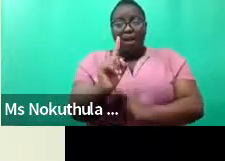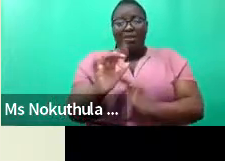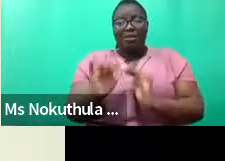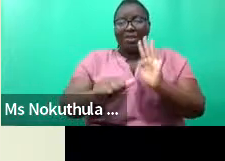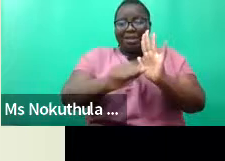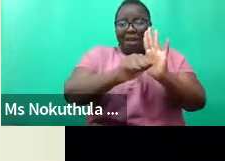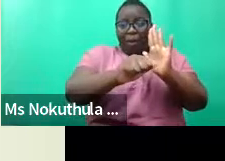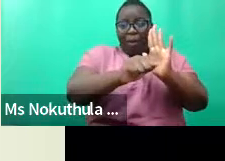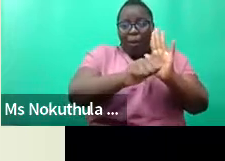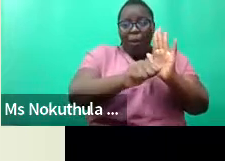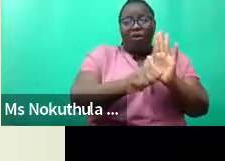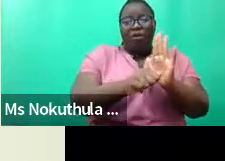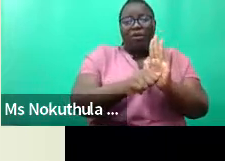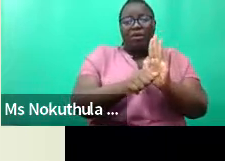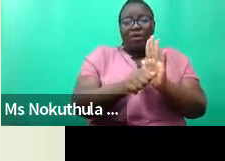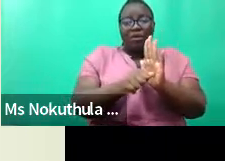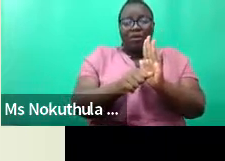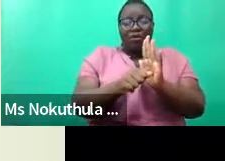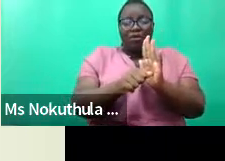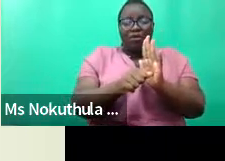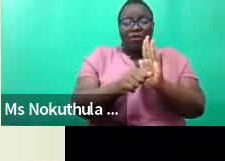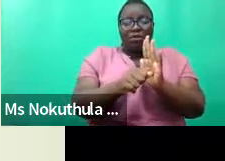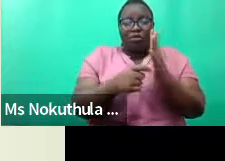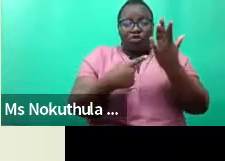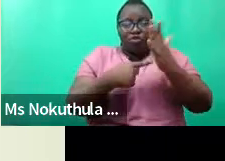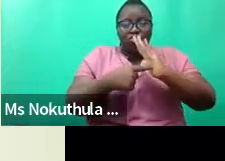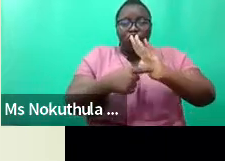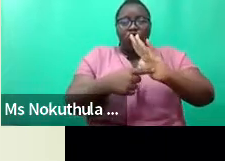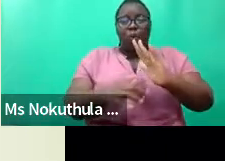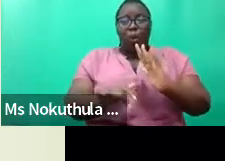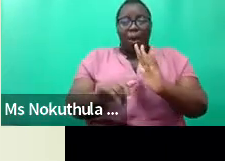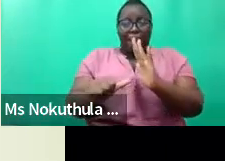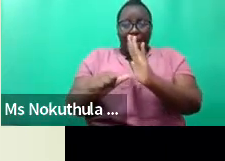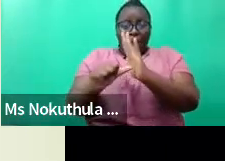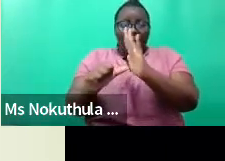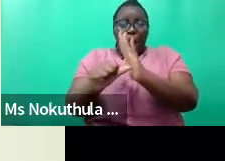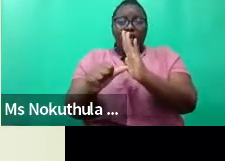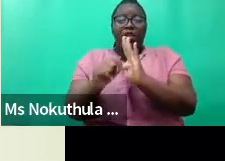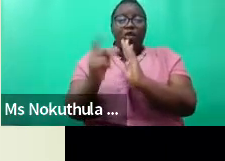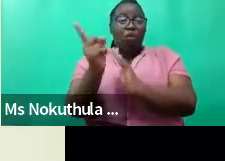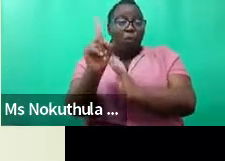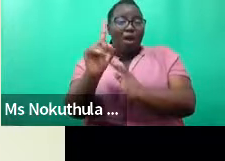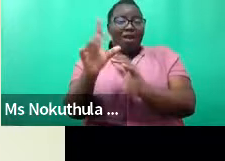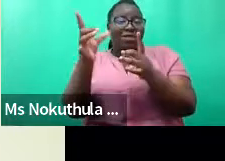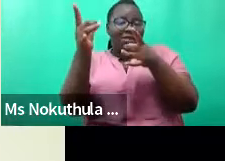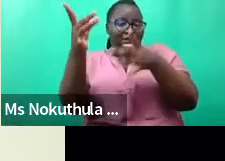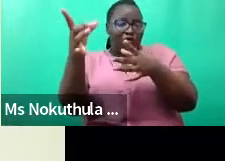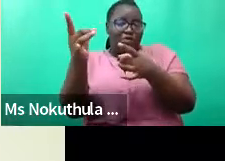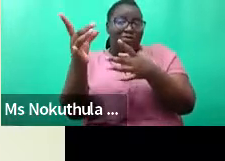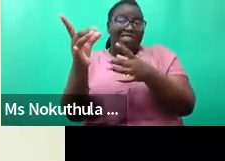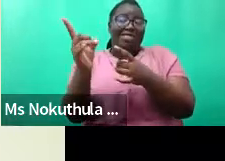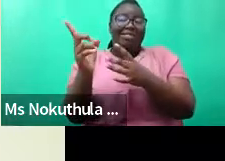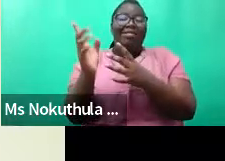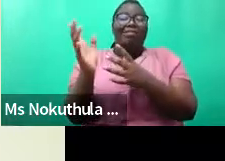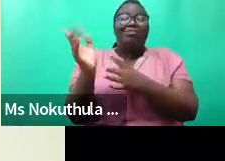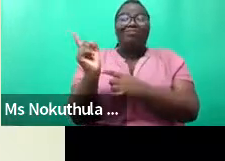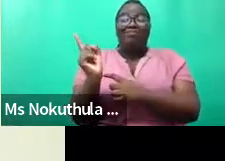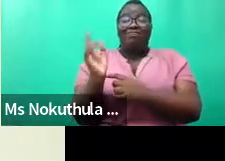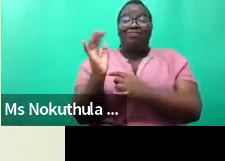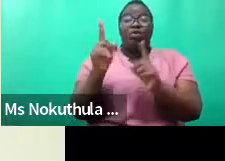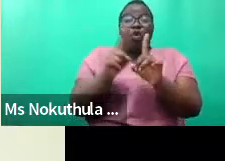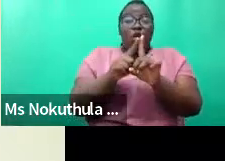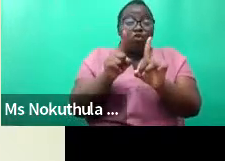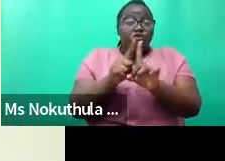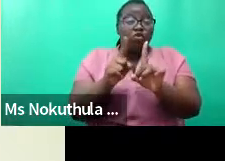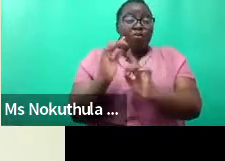carrying or potent with information at the time. The